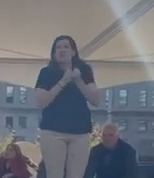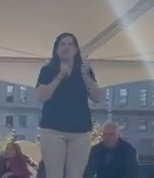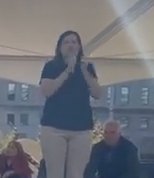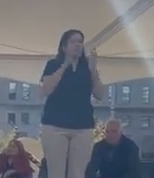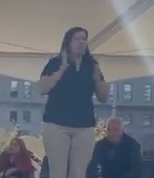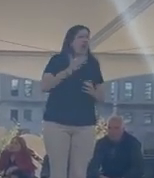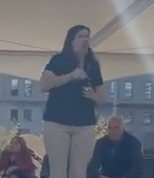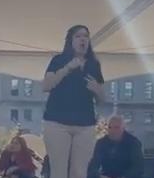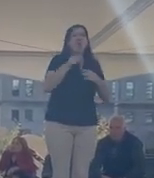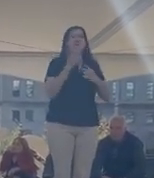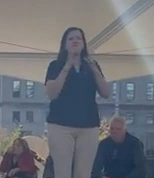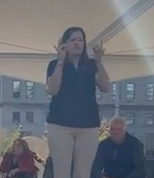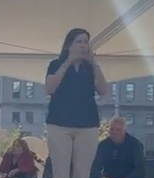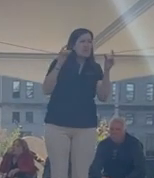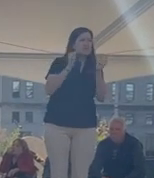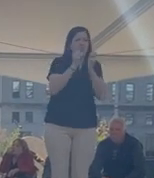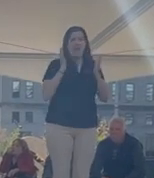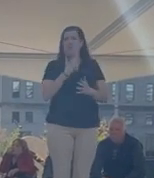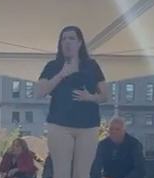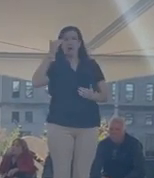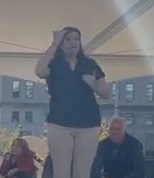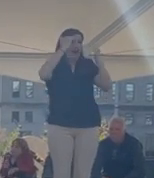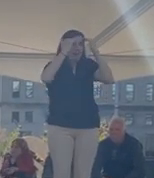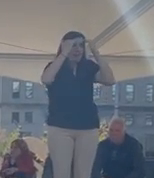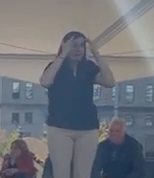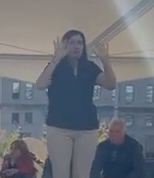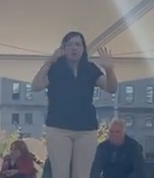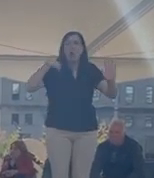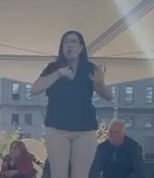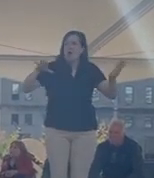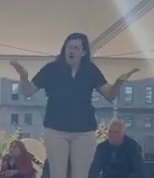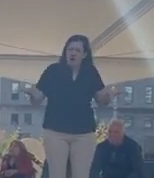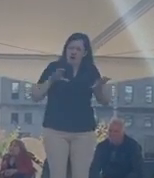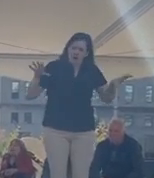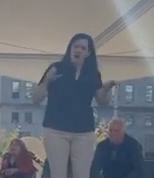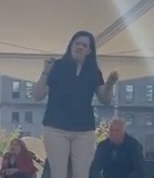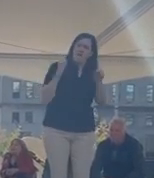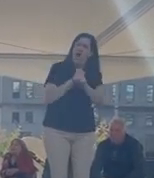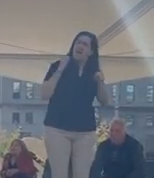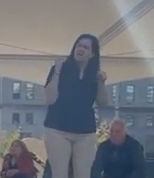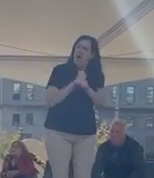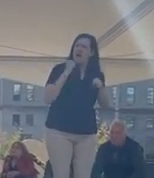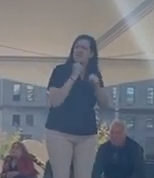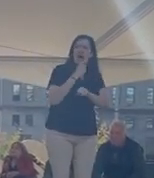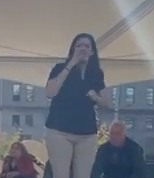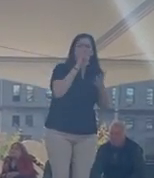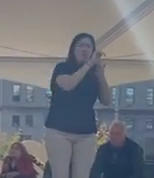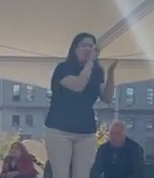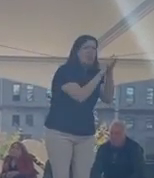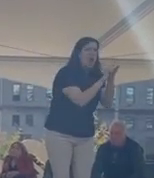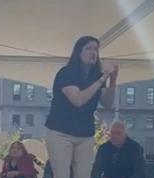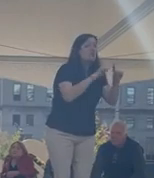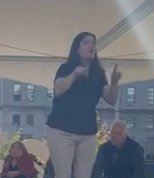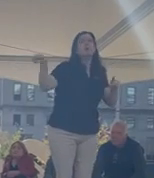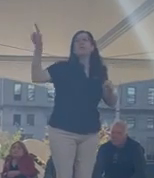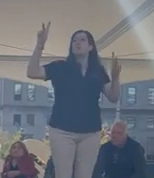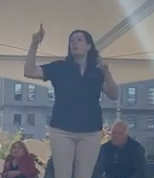voices, without our knowledge, the laws that we have fought so hard for can be